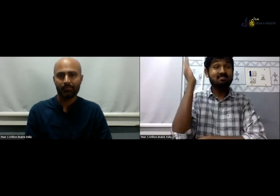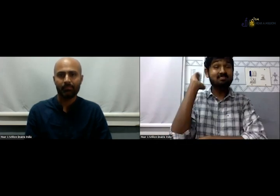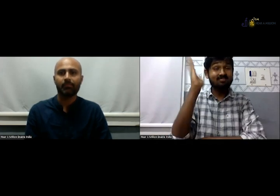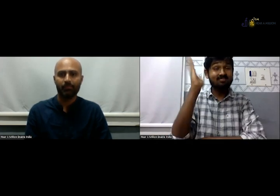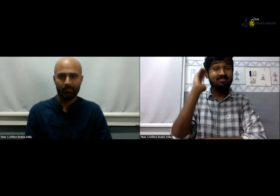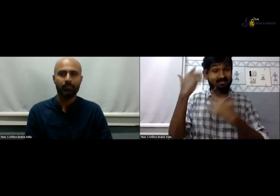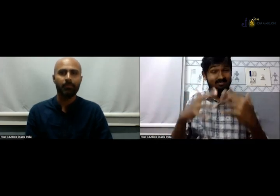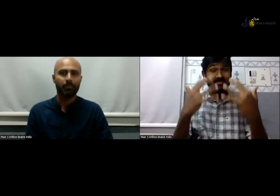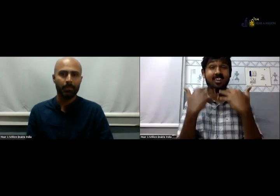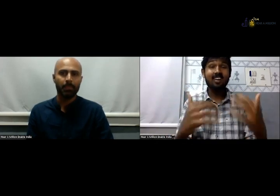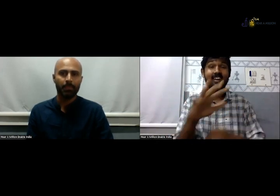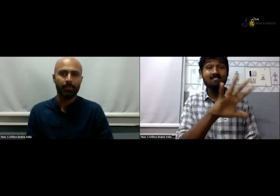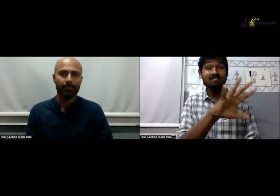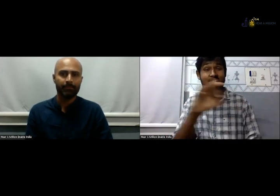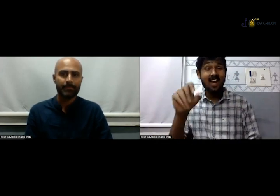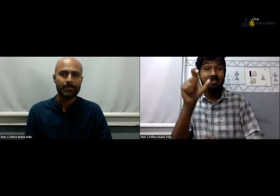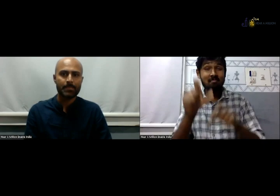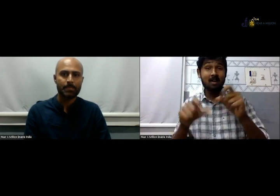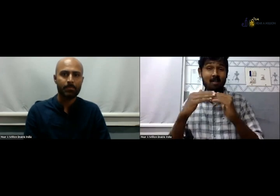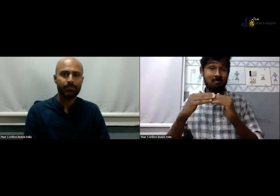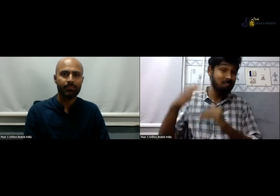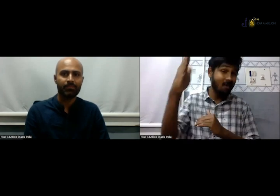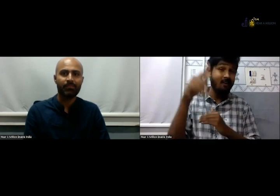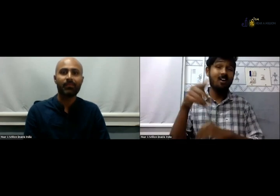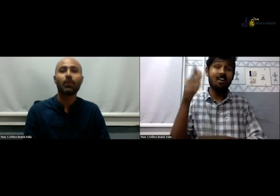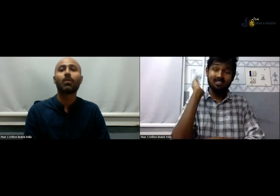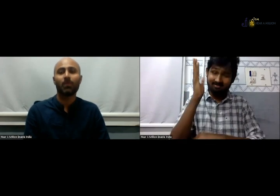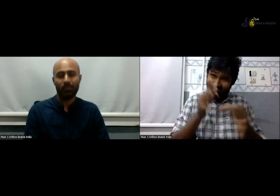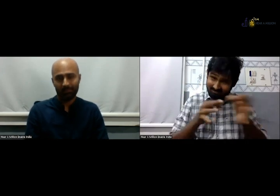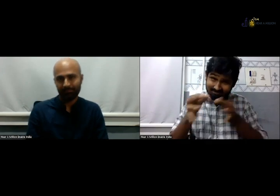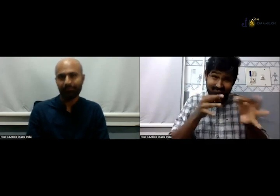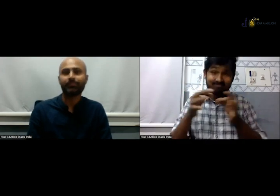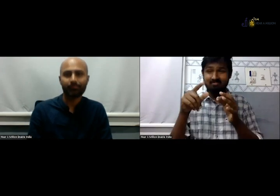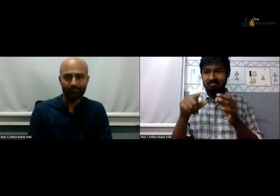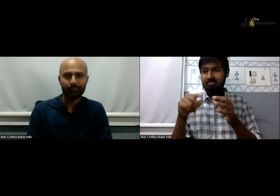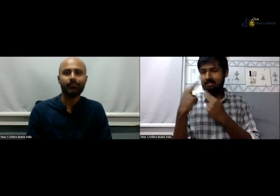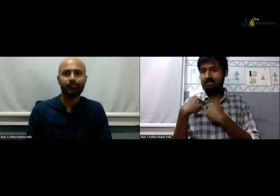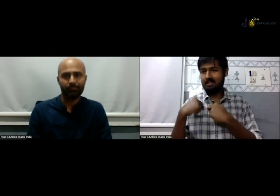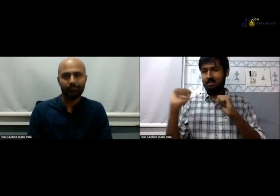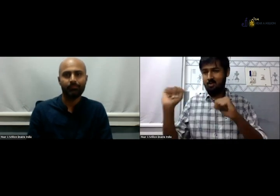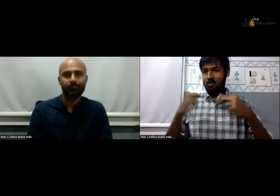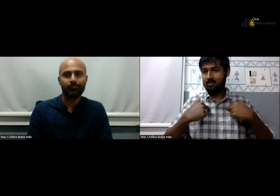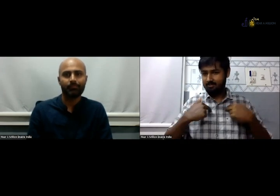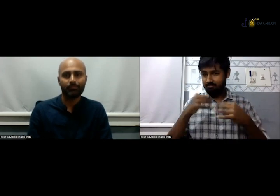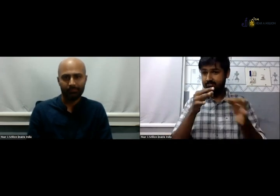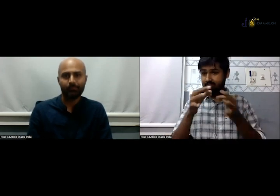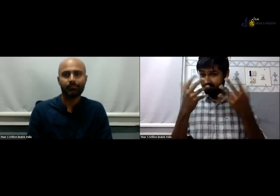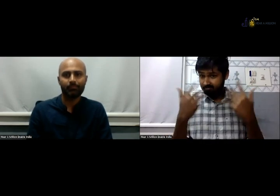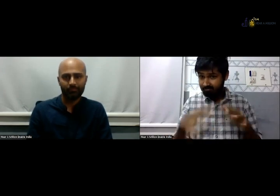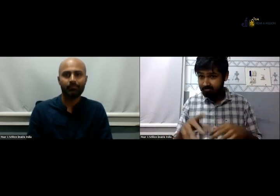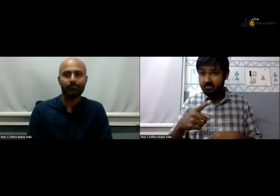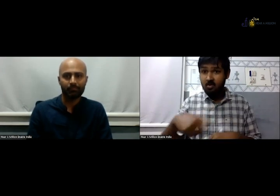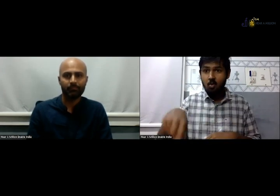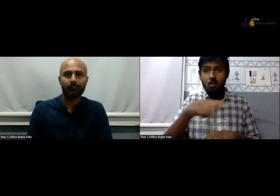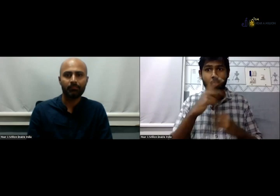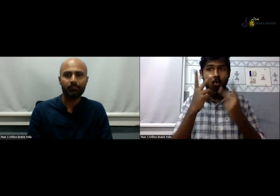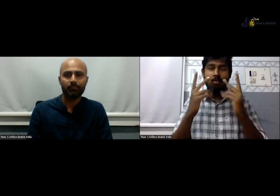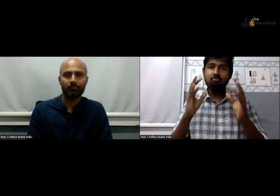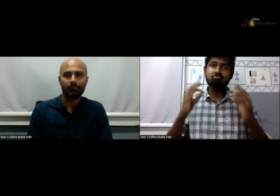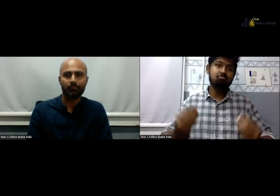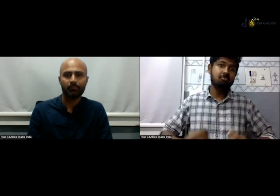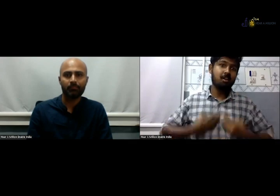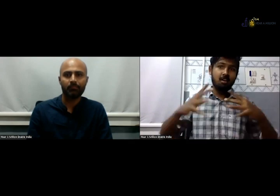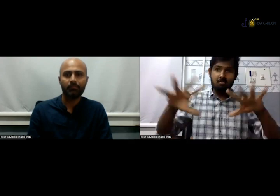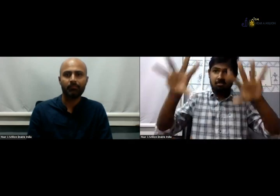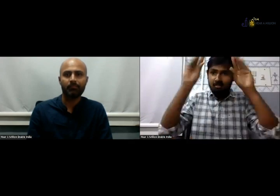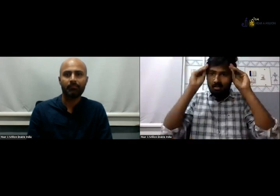time. And she stood there on the stage, having more than 500 deaf people in that